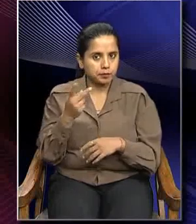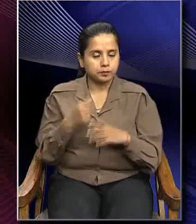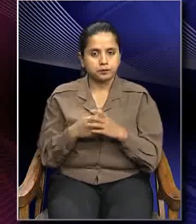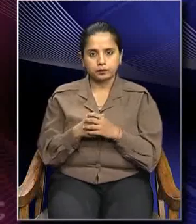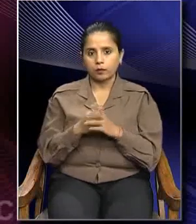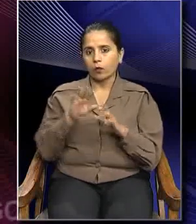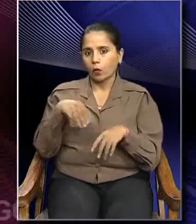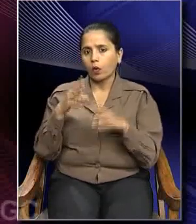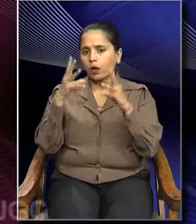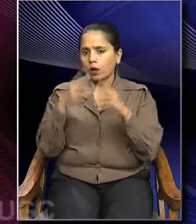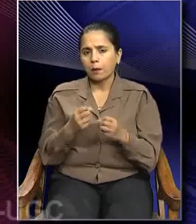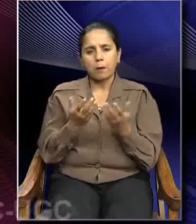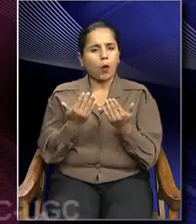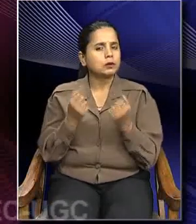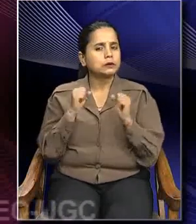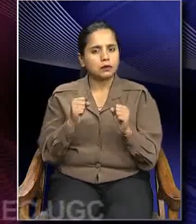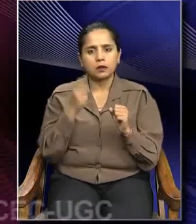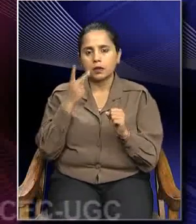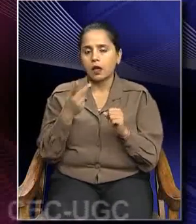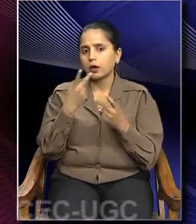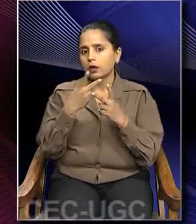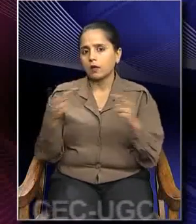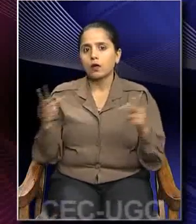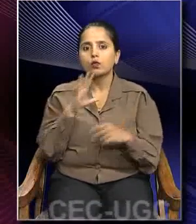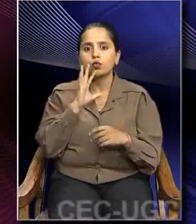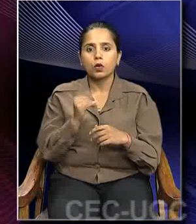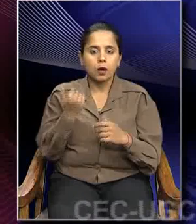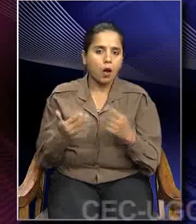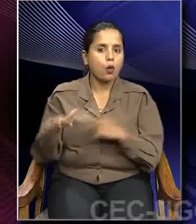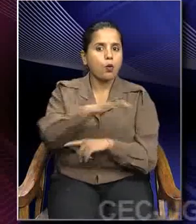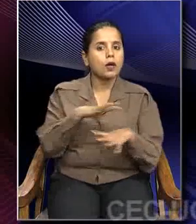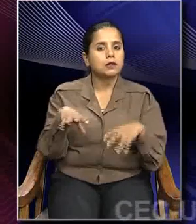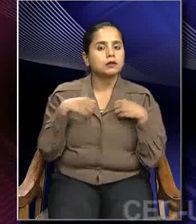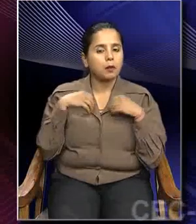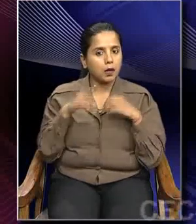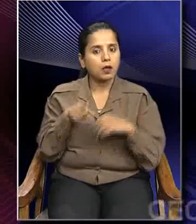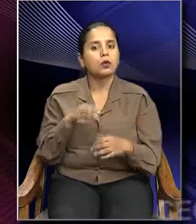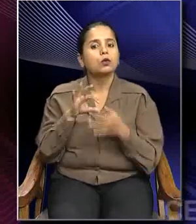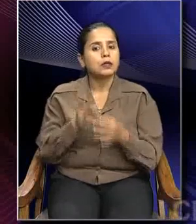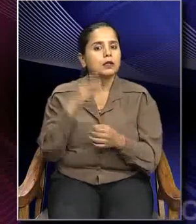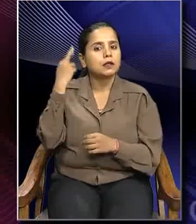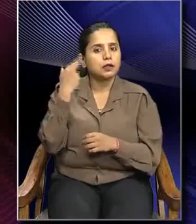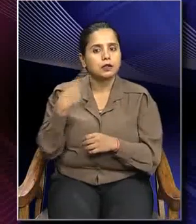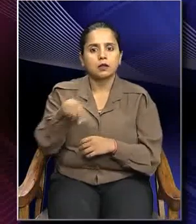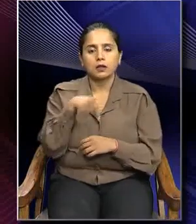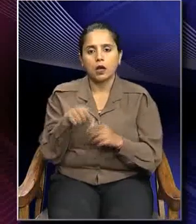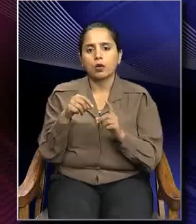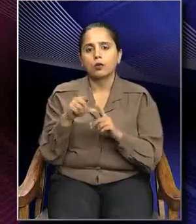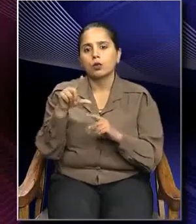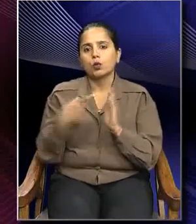or innumerable, you can say, variety of realities that they are accepting, due to which we can say that they are